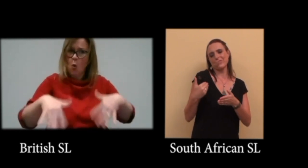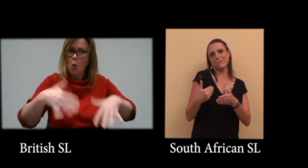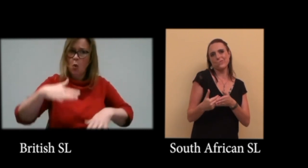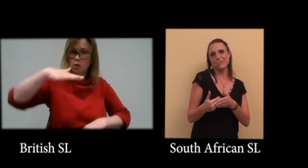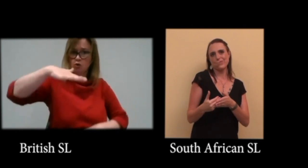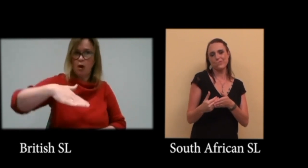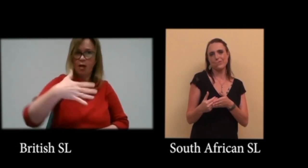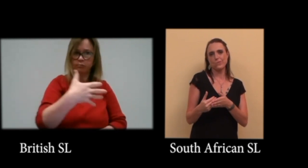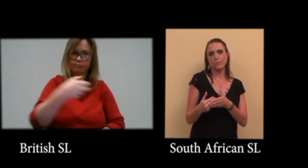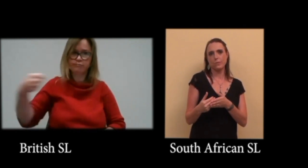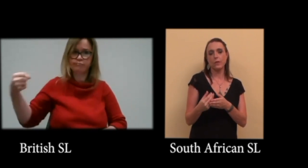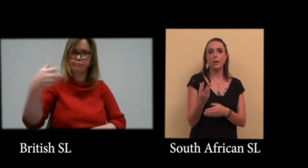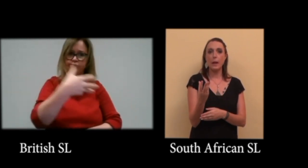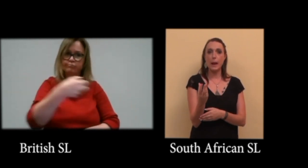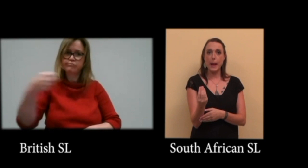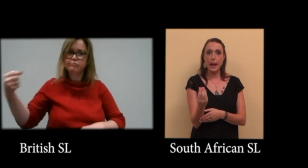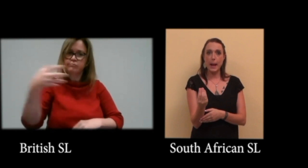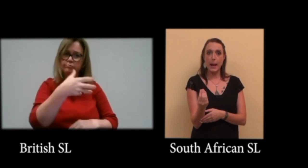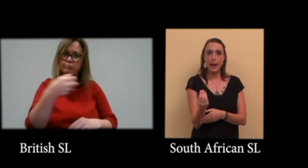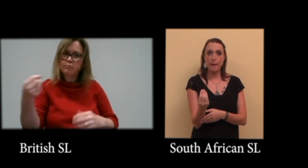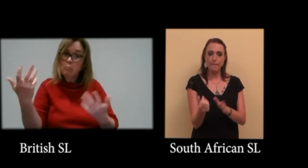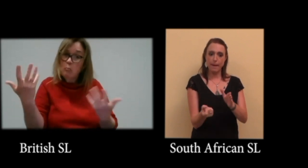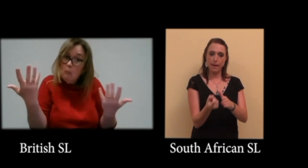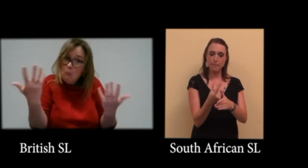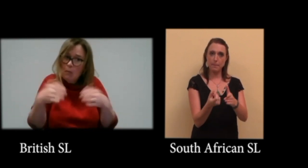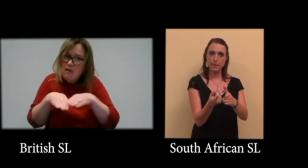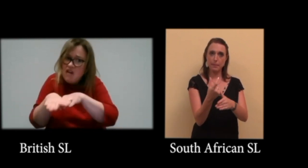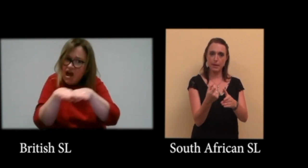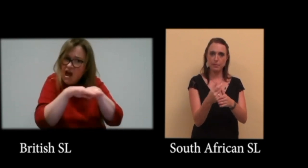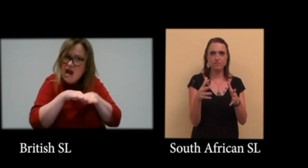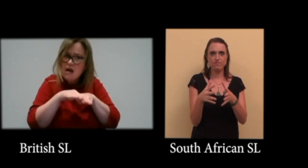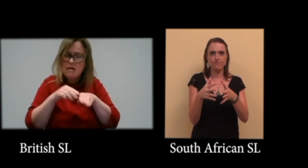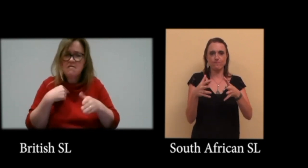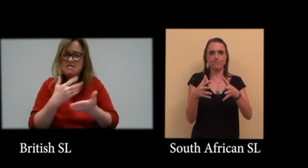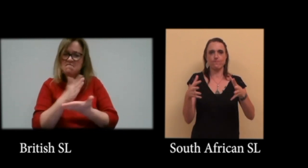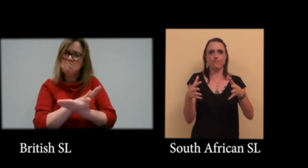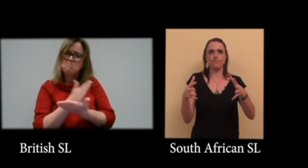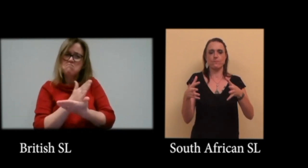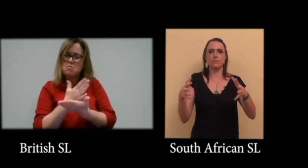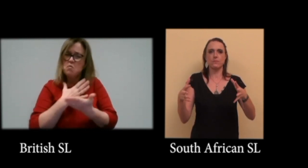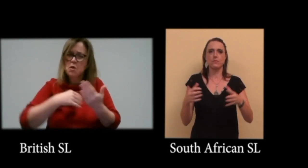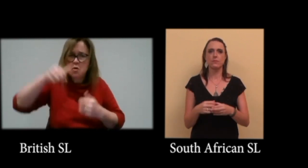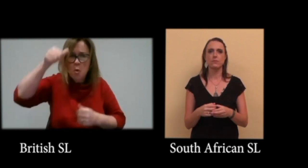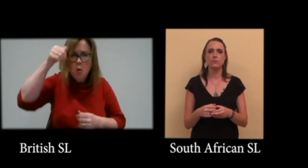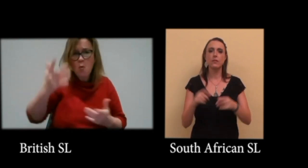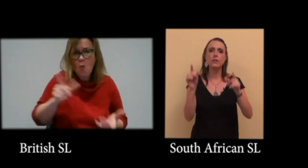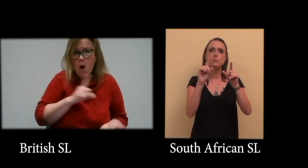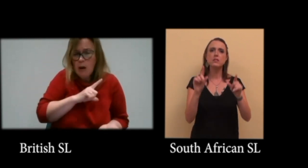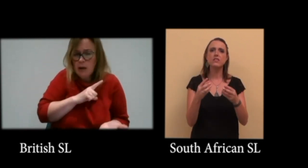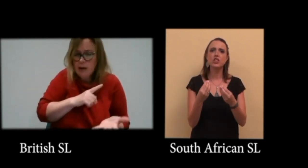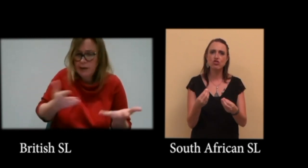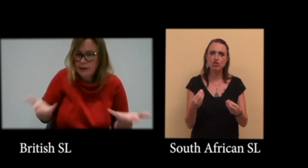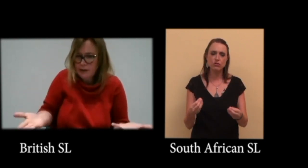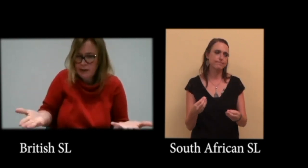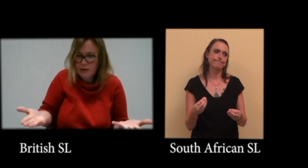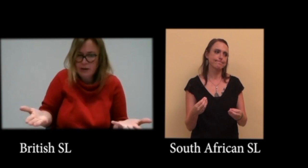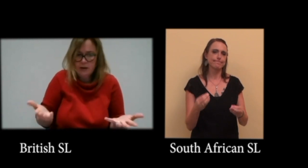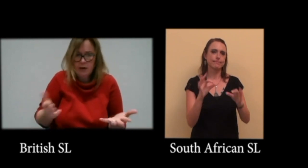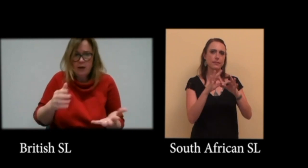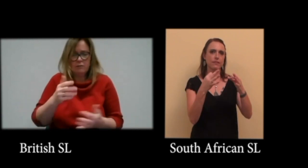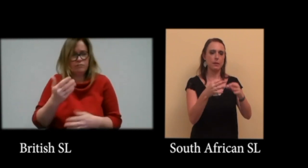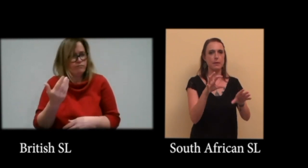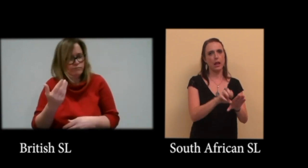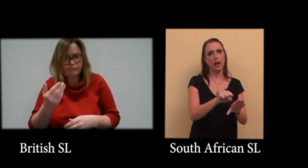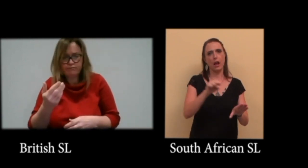There has been an increase in a number of cases happening in the UK, and particularly with